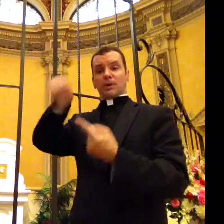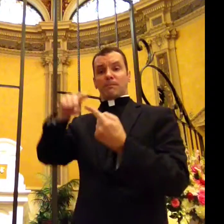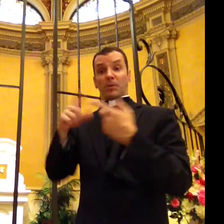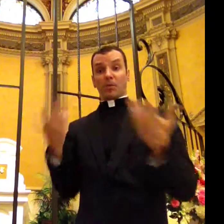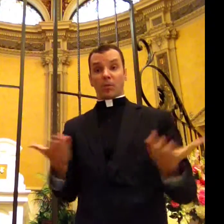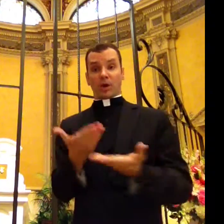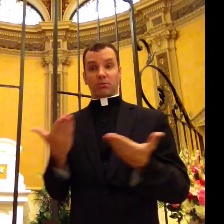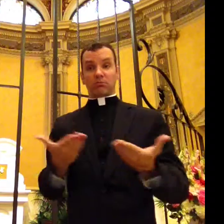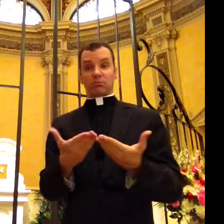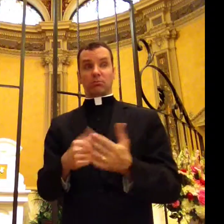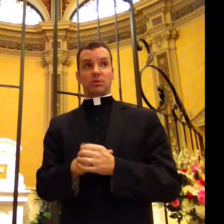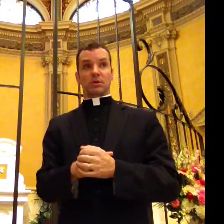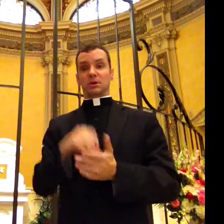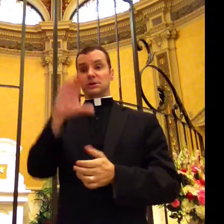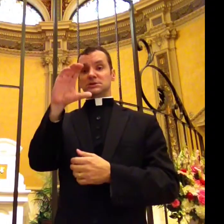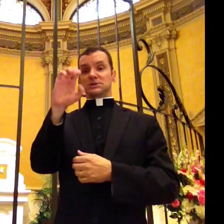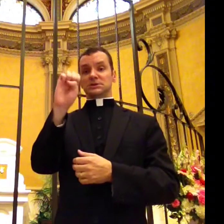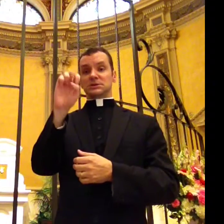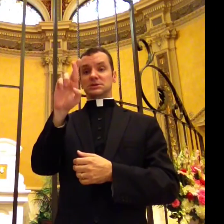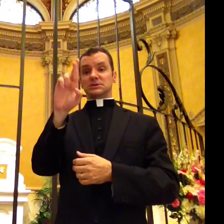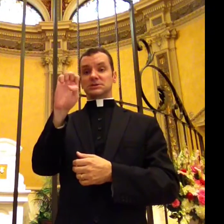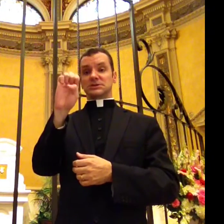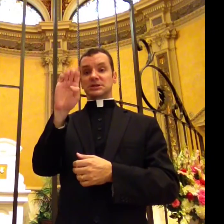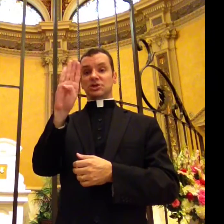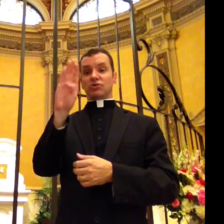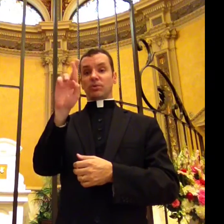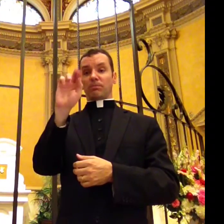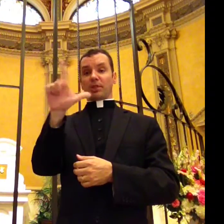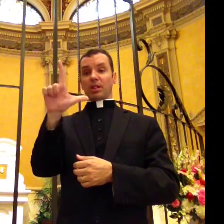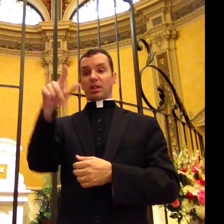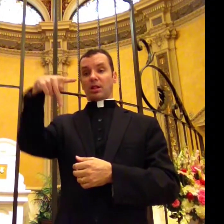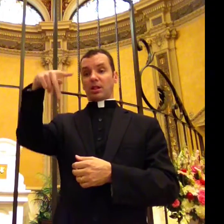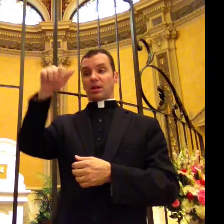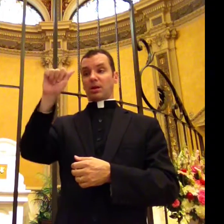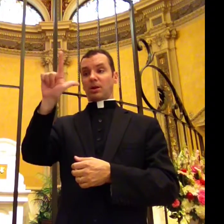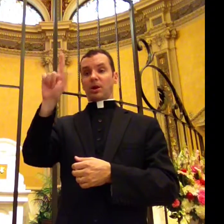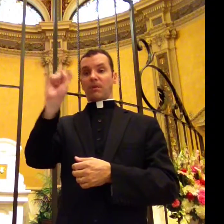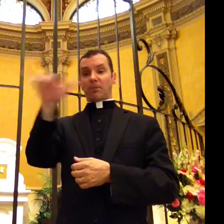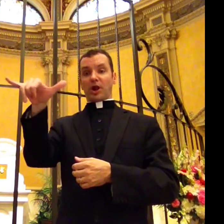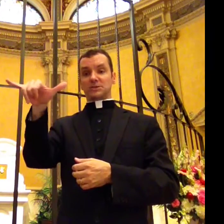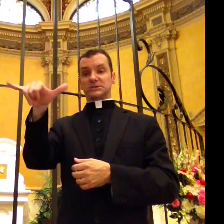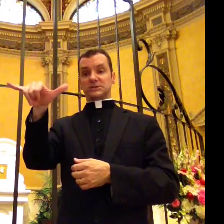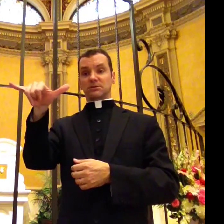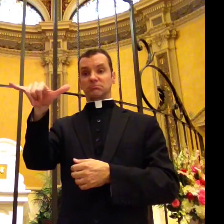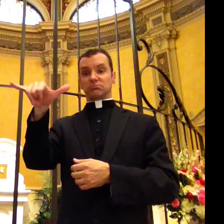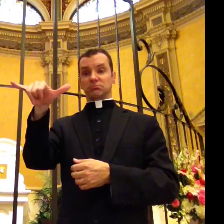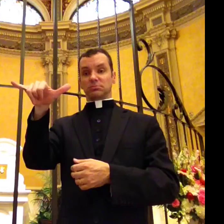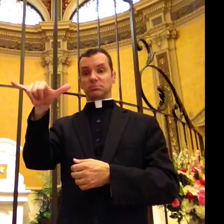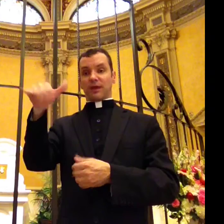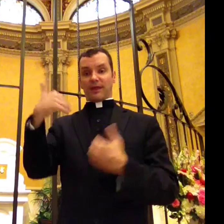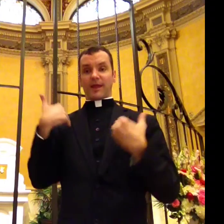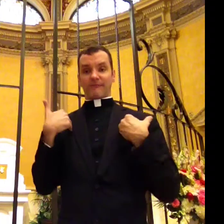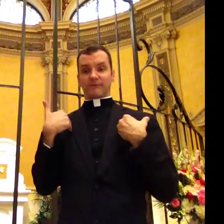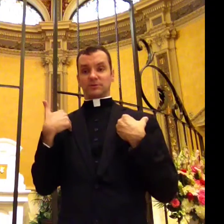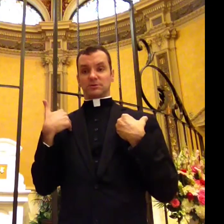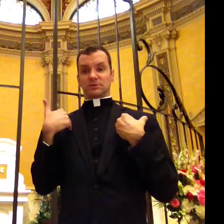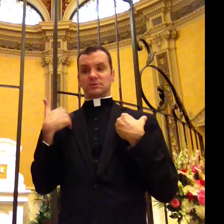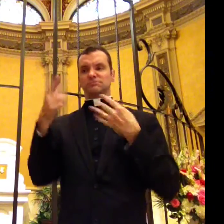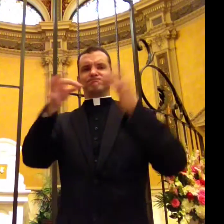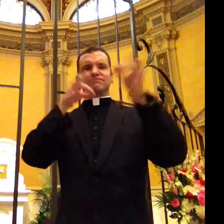And another person then stood up and talked about how they